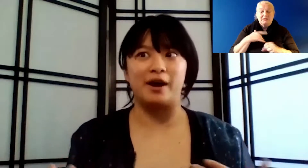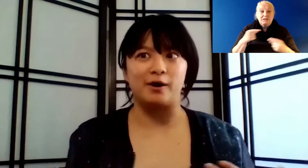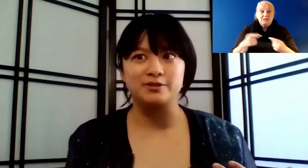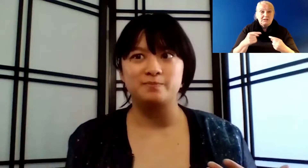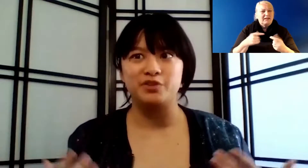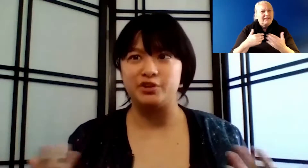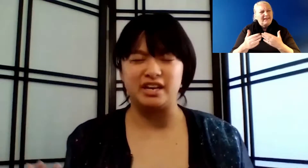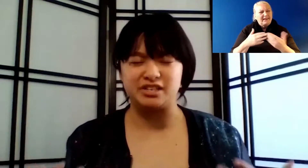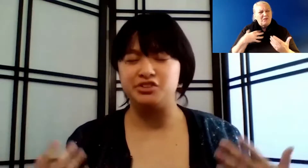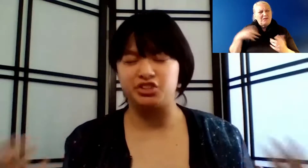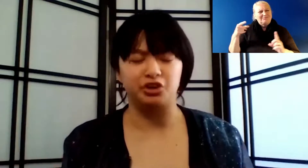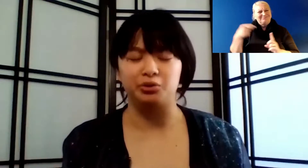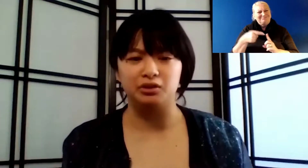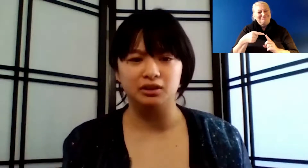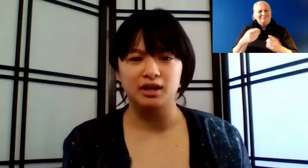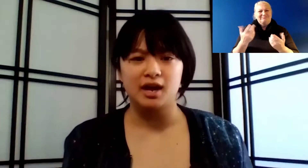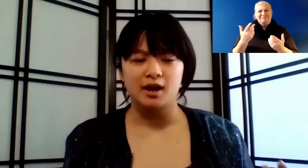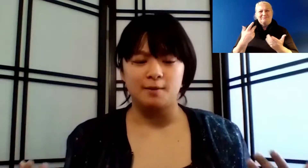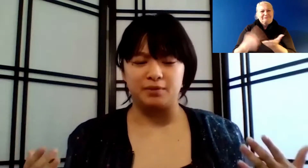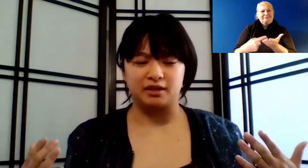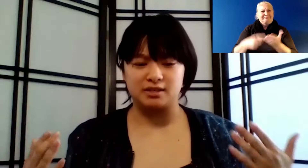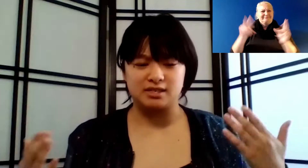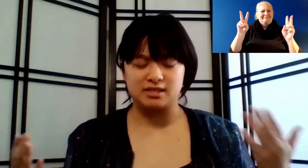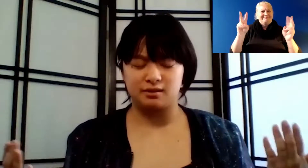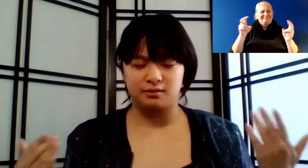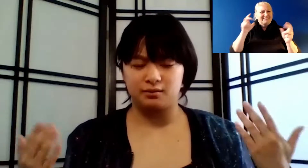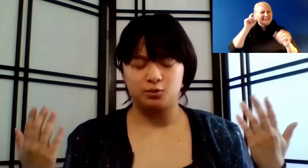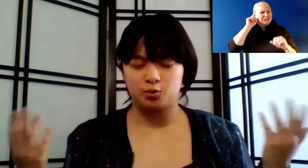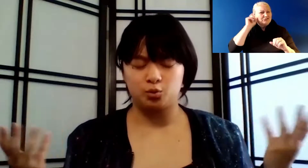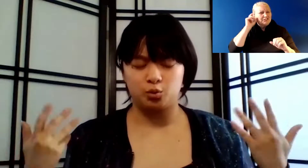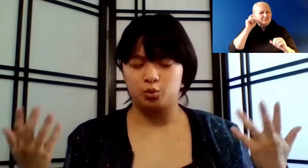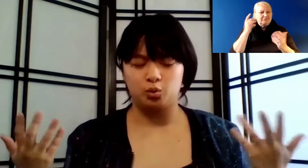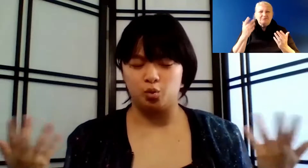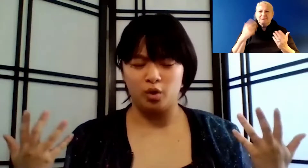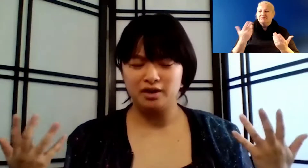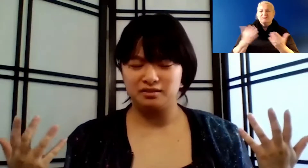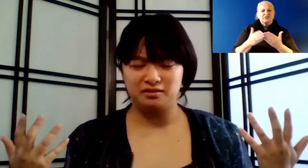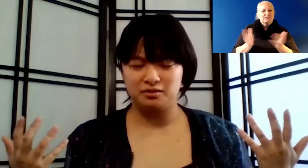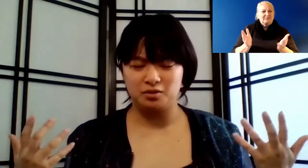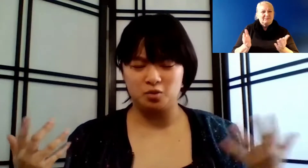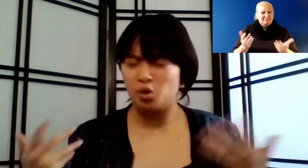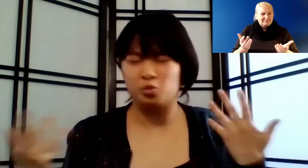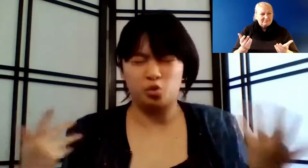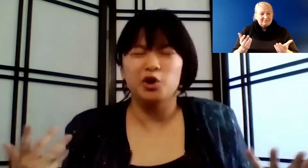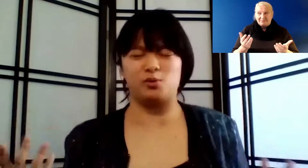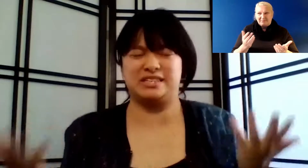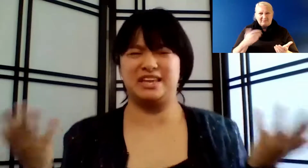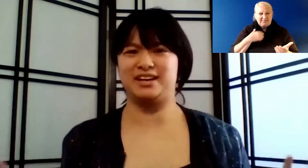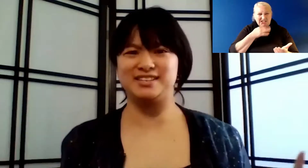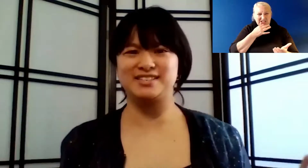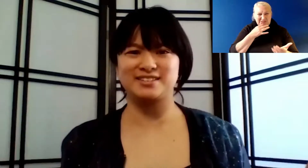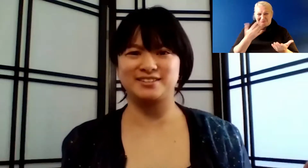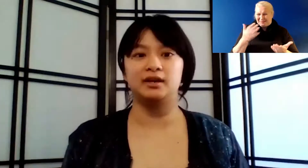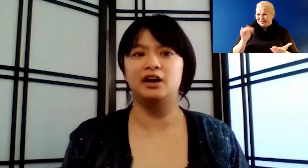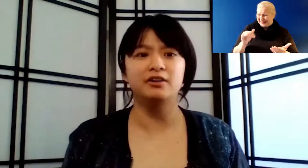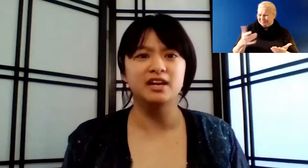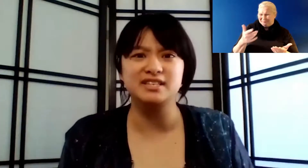about hearing aids in general, because what were those things? These kids